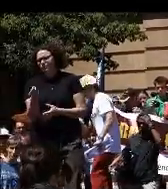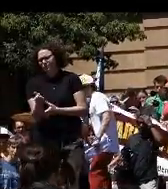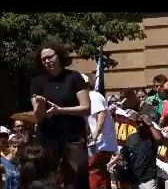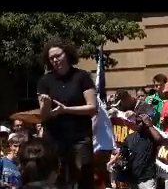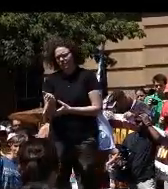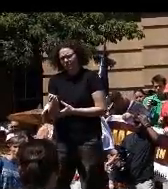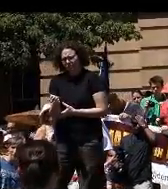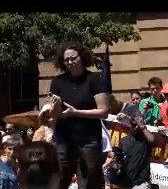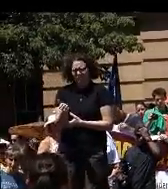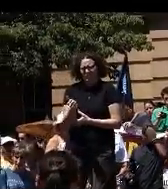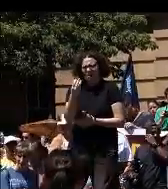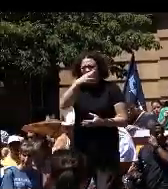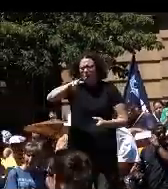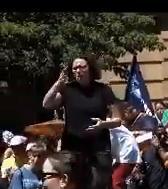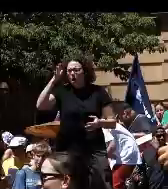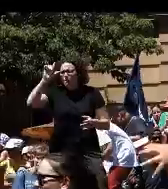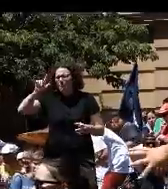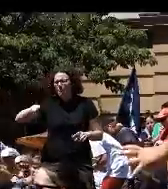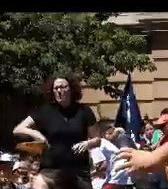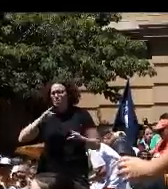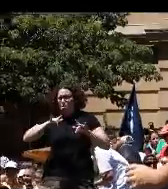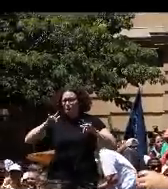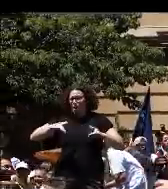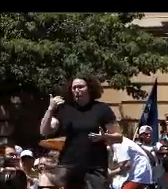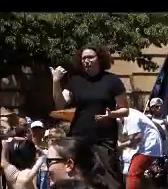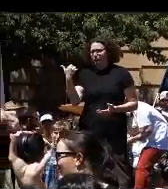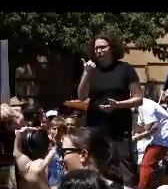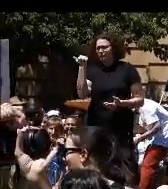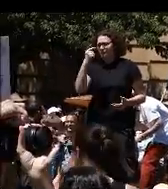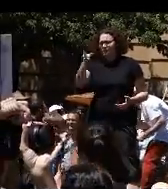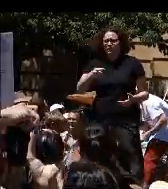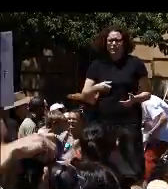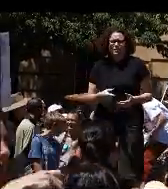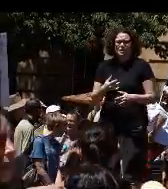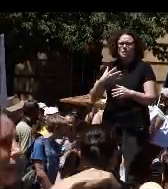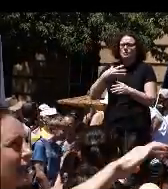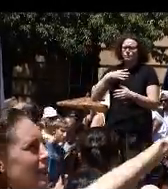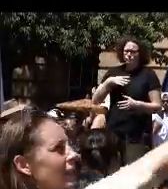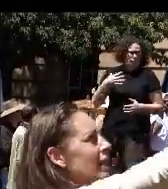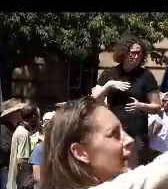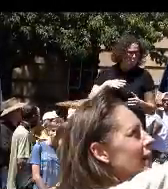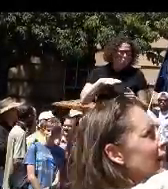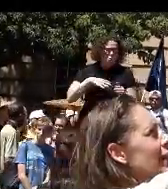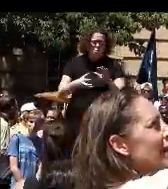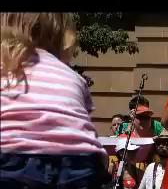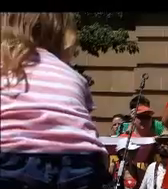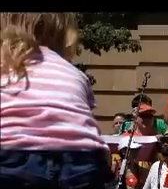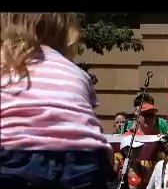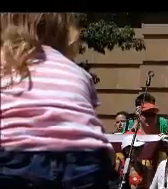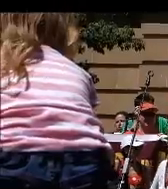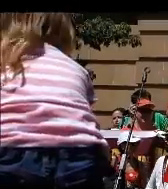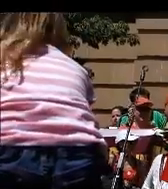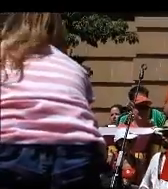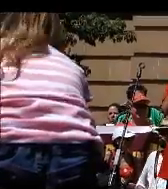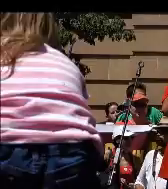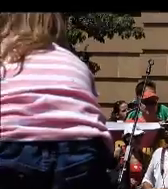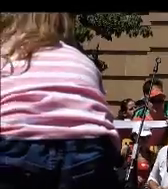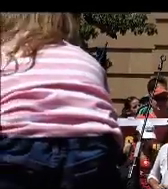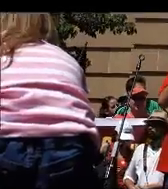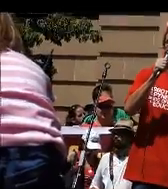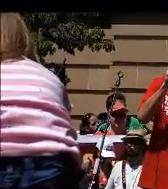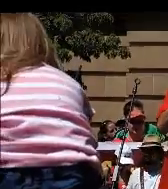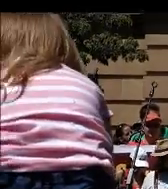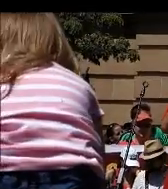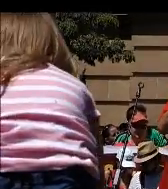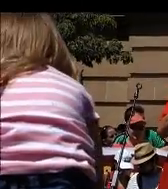That's right, 35 grand isn't enough according to Tony Abbott. You need to get more from students. It's really shameful on full fee-paying